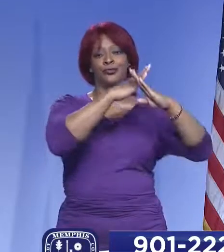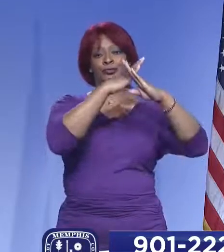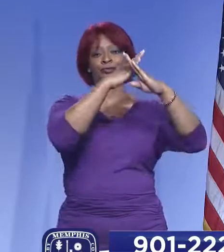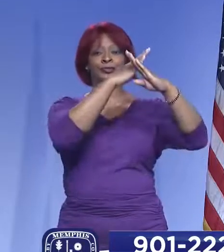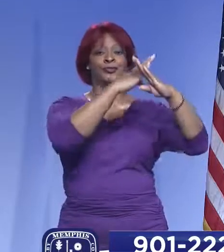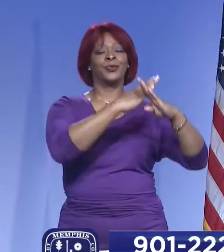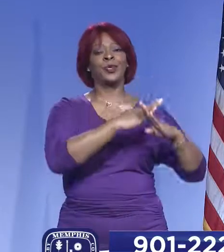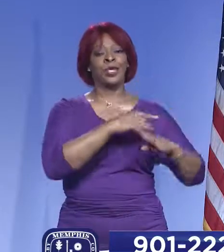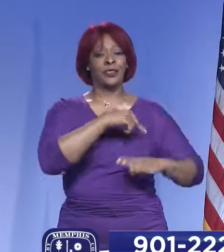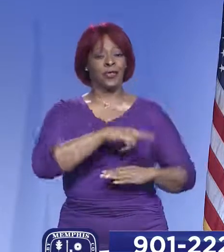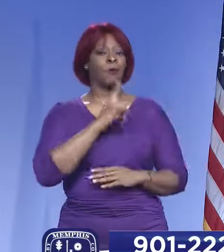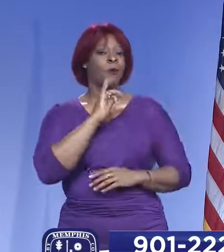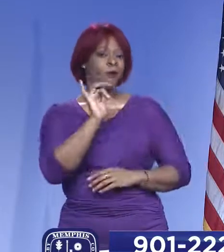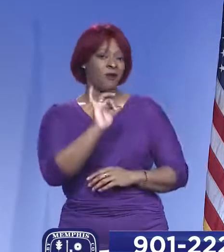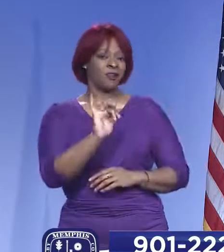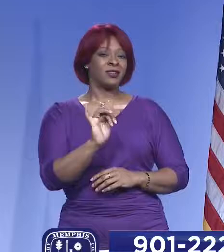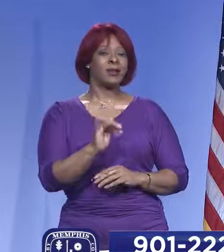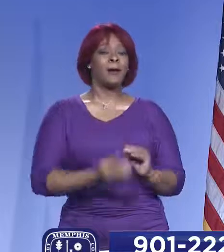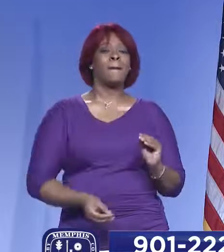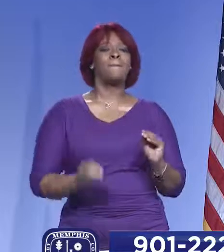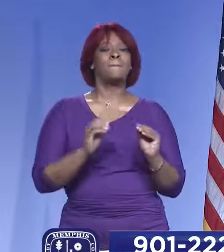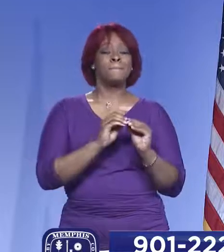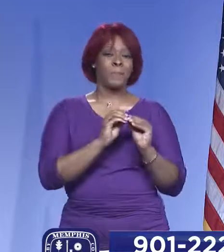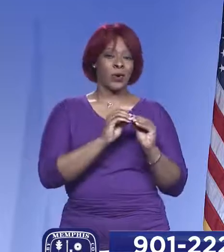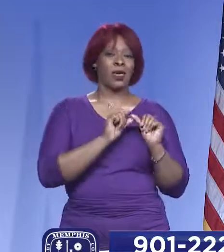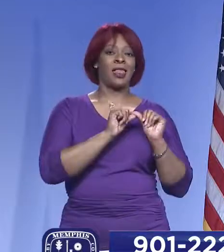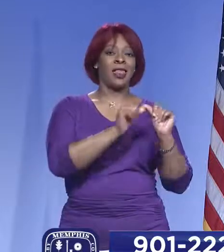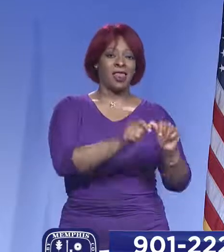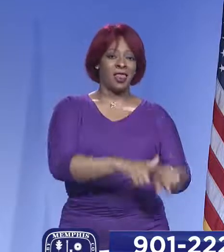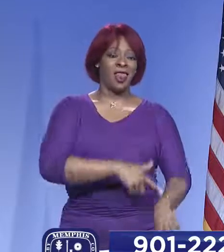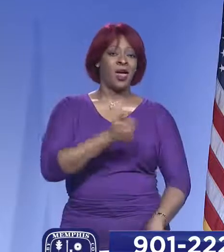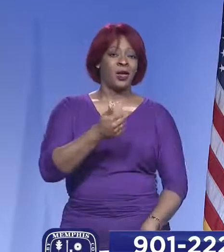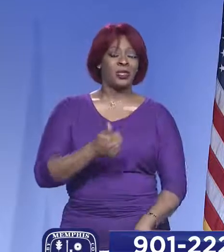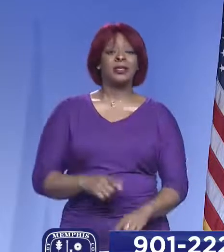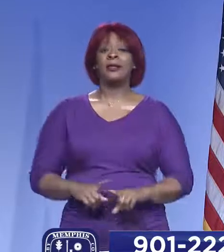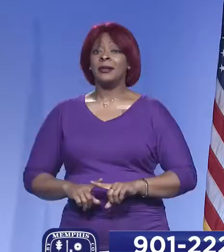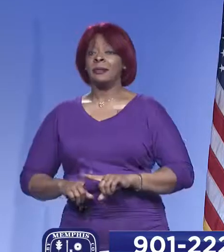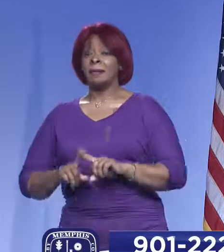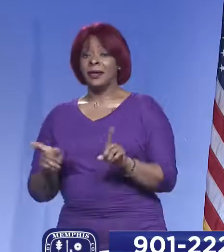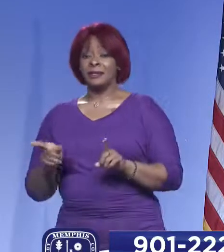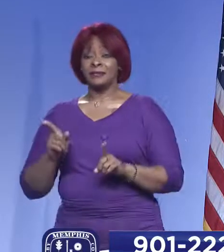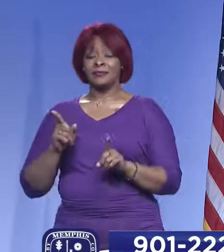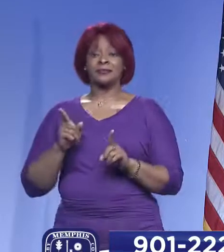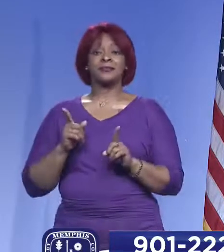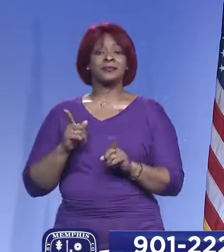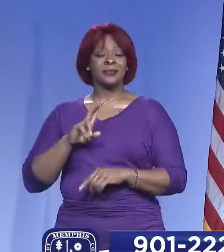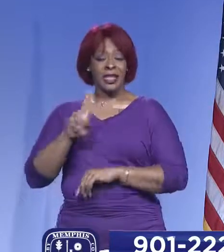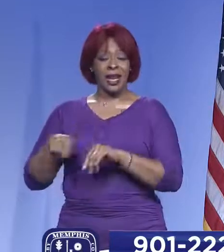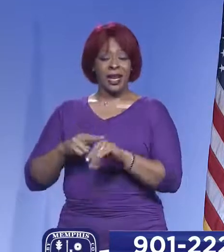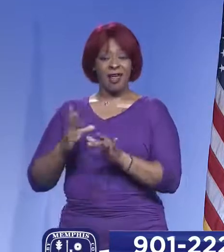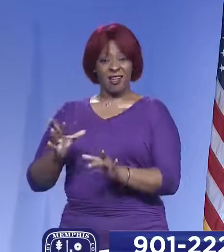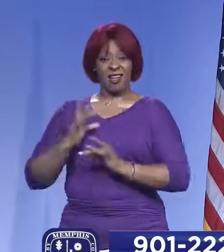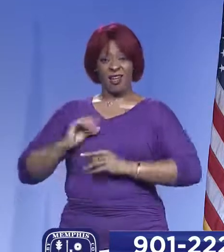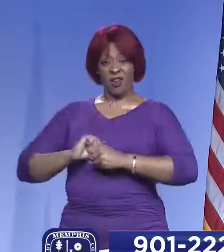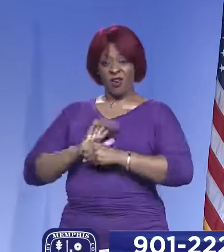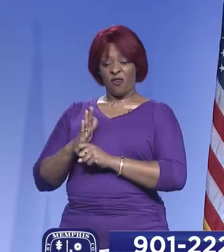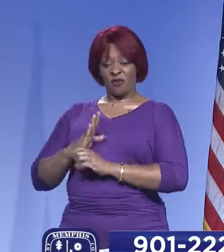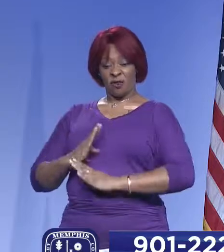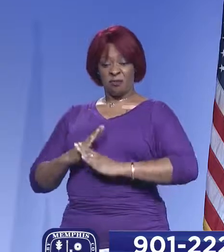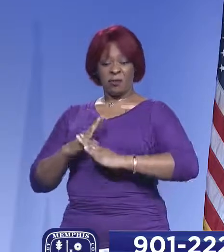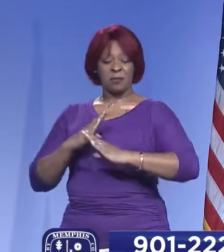that they would also be more durable, last longer. But that people with natural immunity will